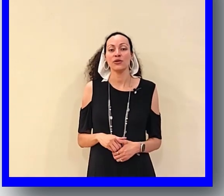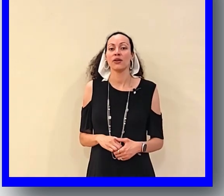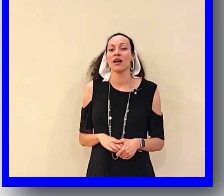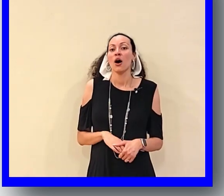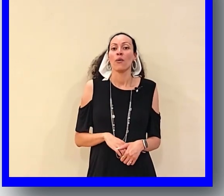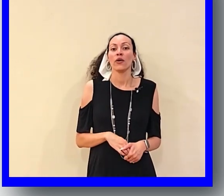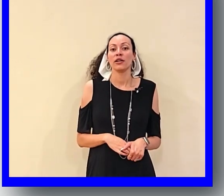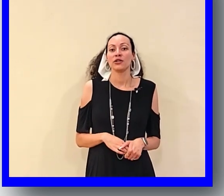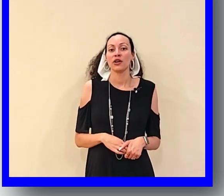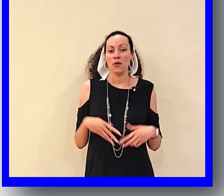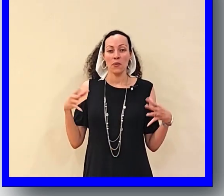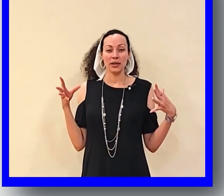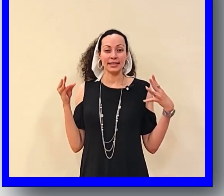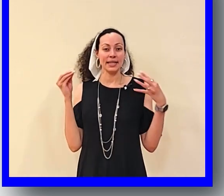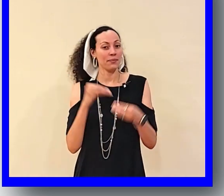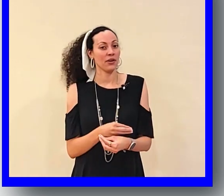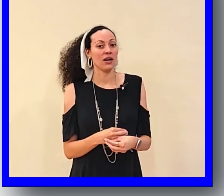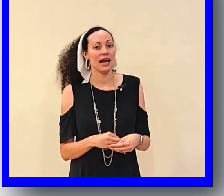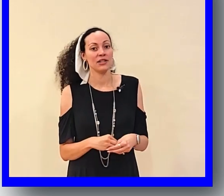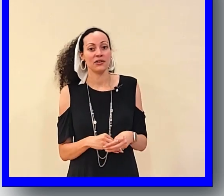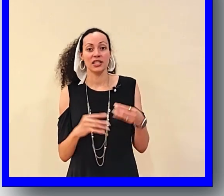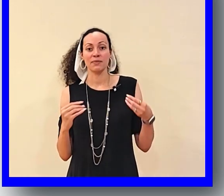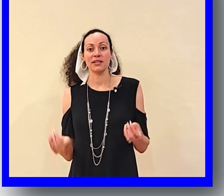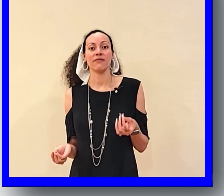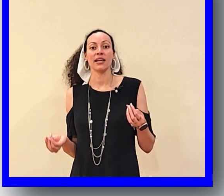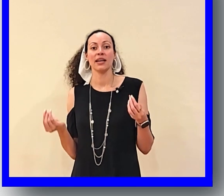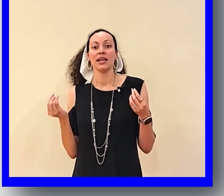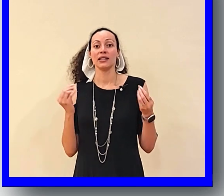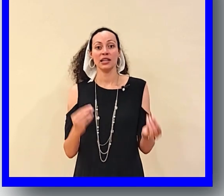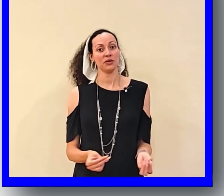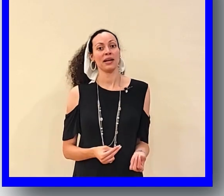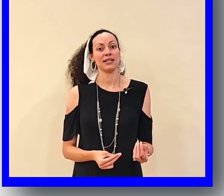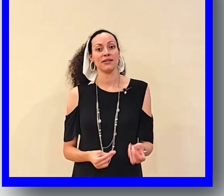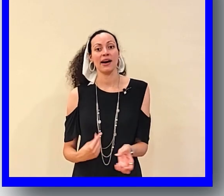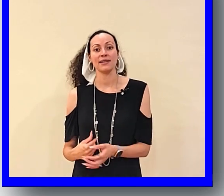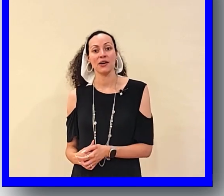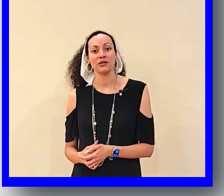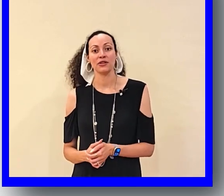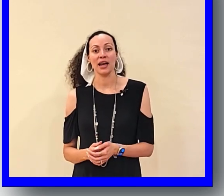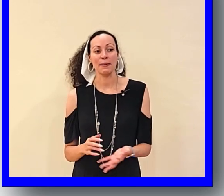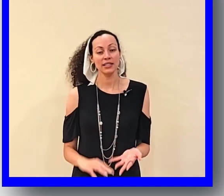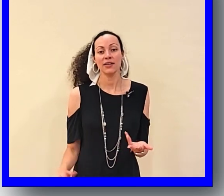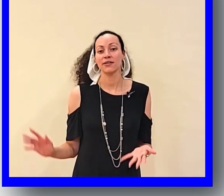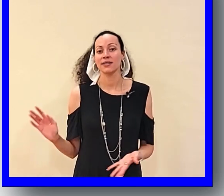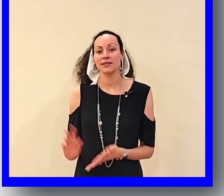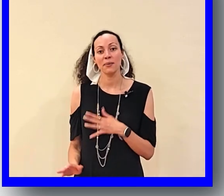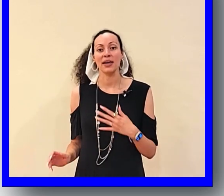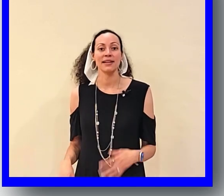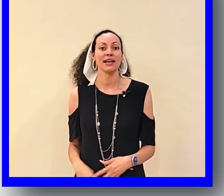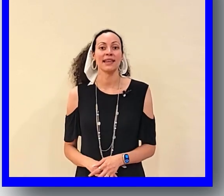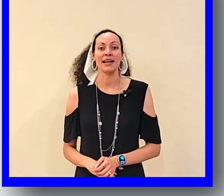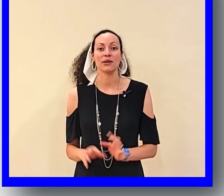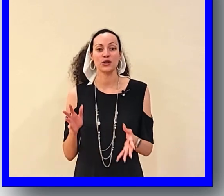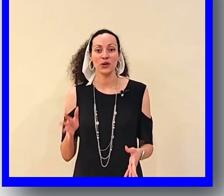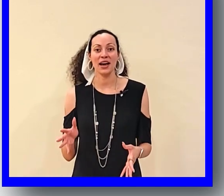in June, we're going to go more deeper into the specific lunch places you guys go to, like McDonald's and Subway,